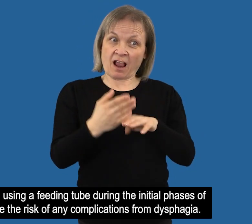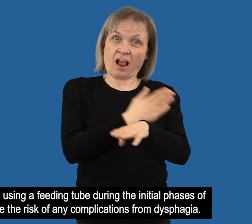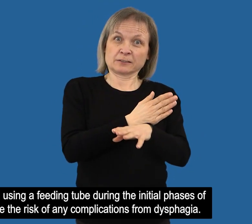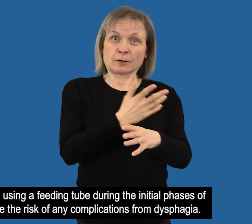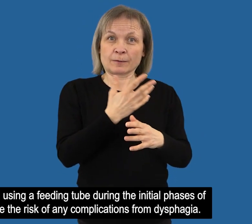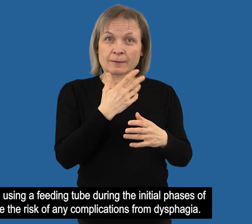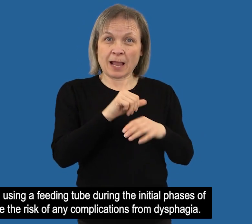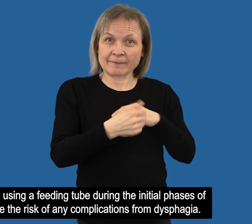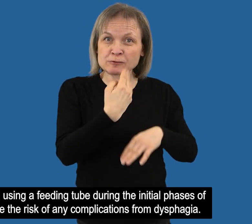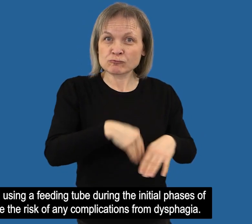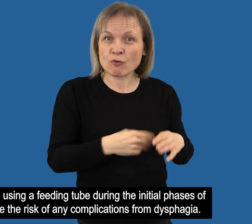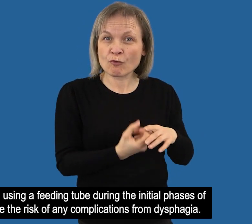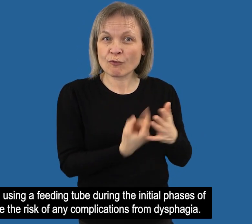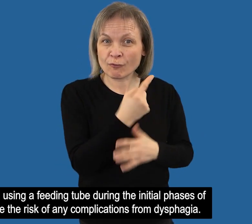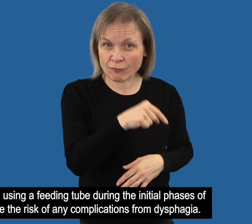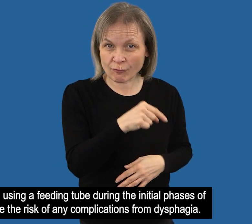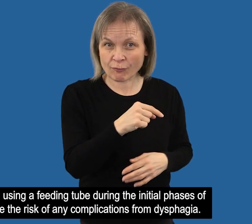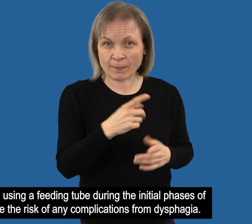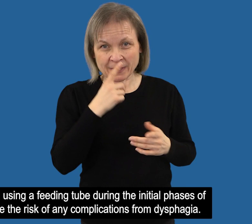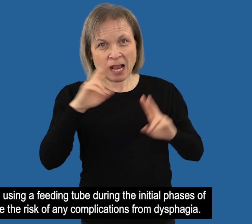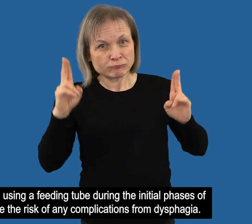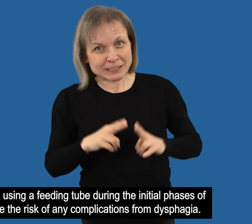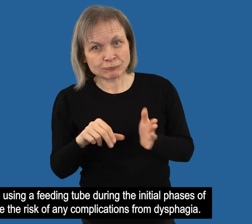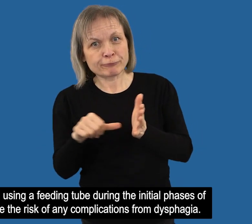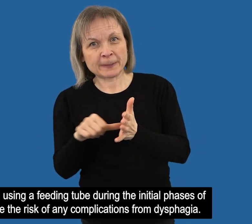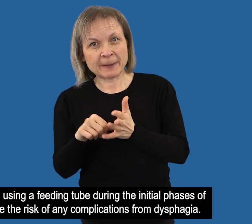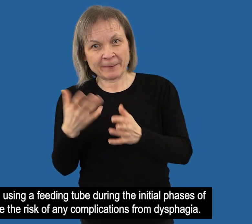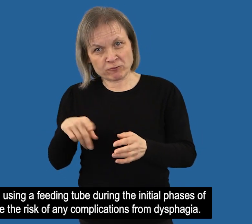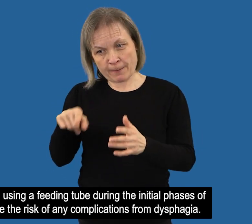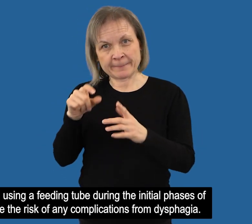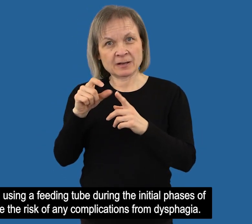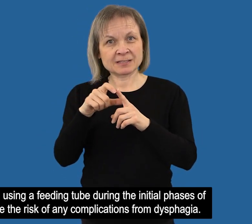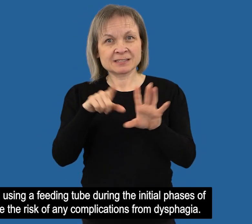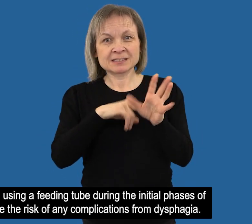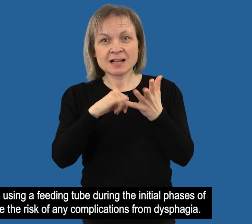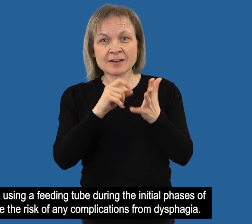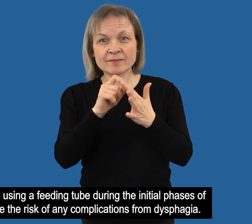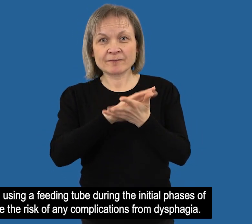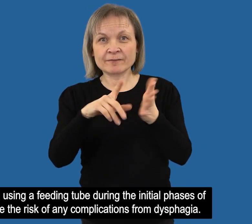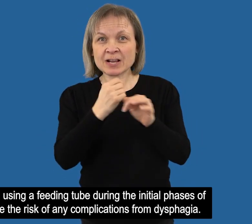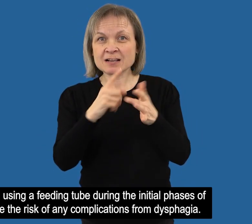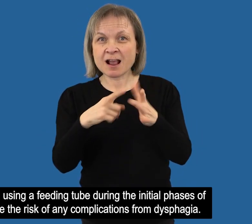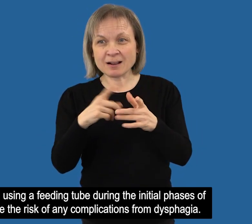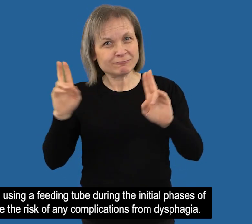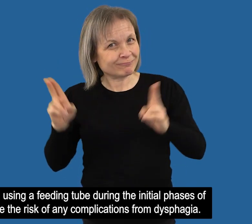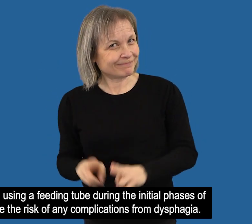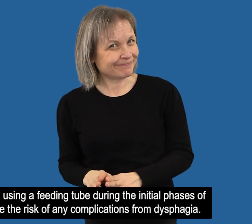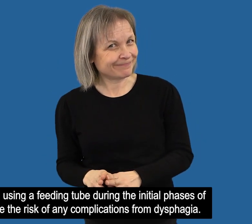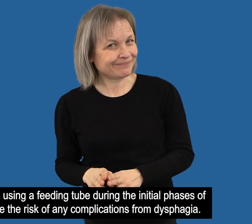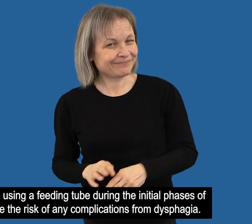You may need to be fed using a feeding tube during the initial phases of your recovery to reduce the risk of any complications from